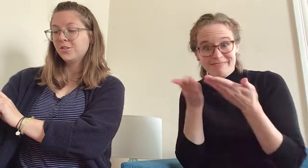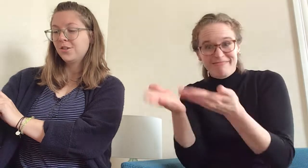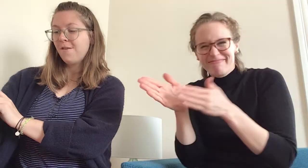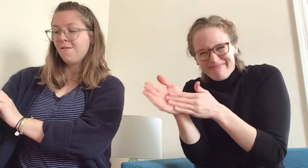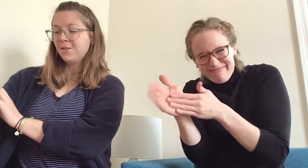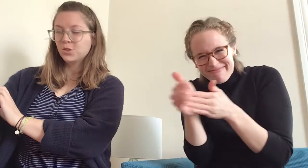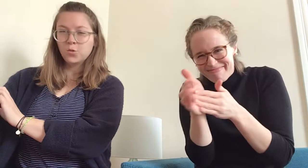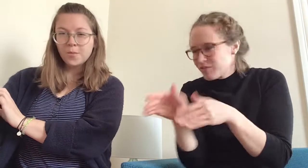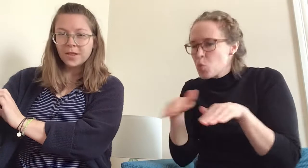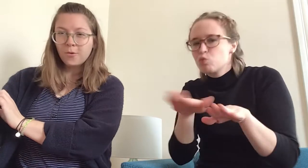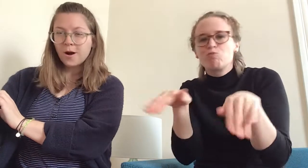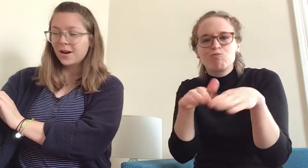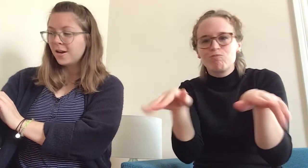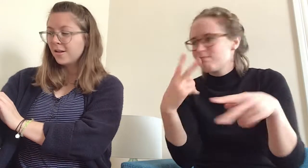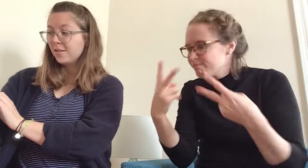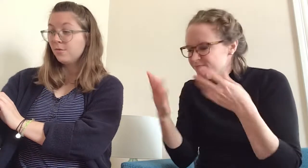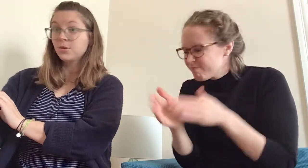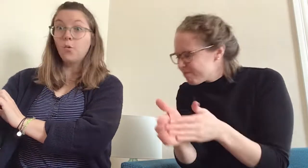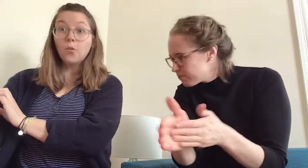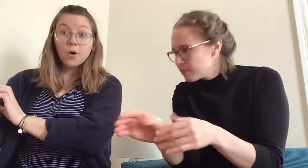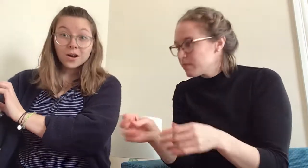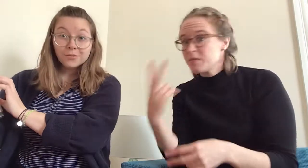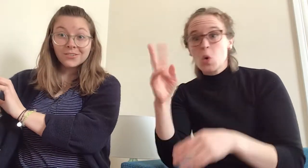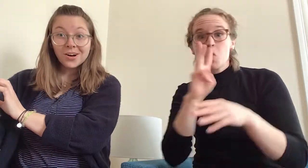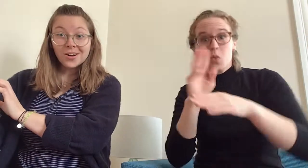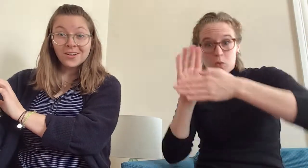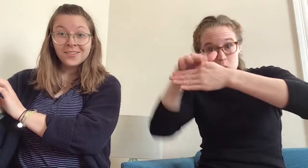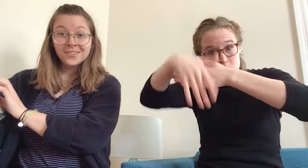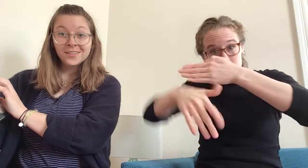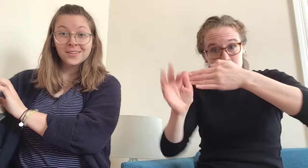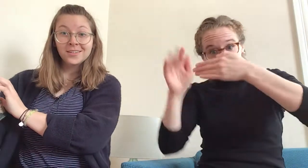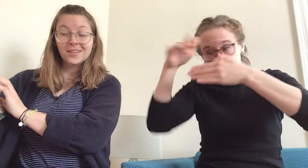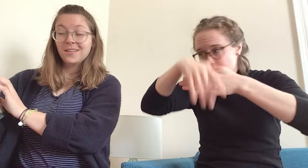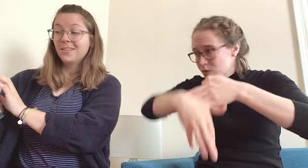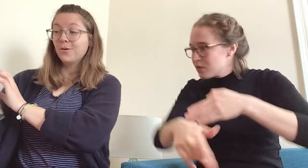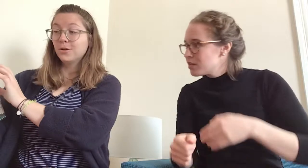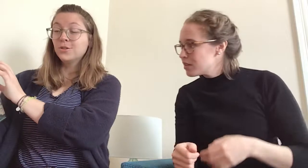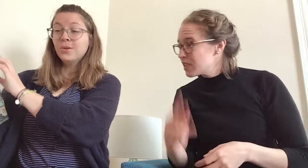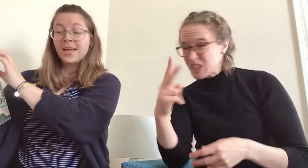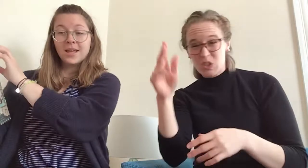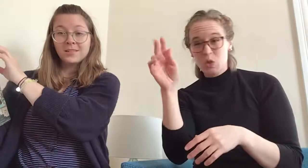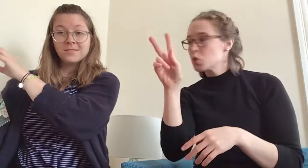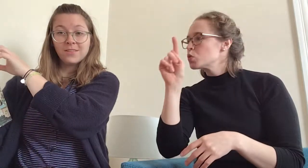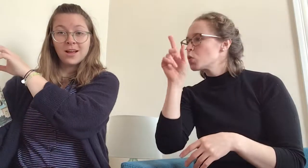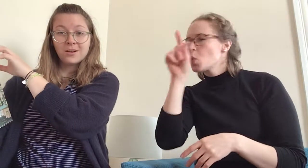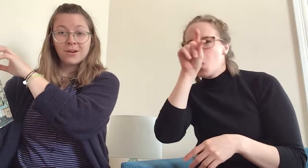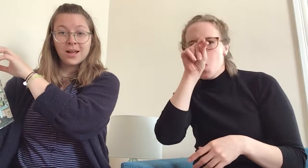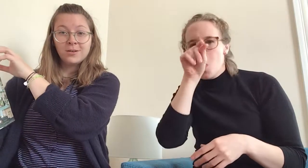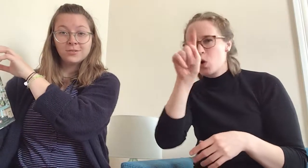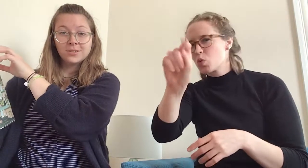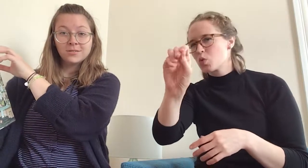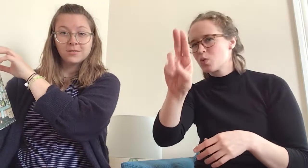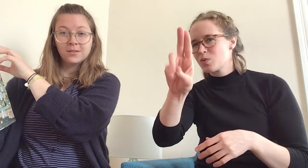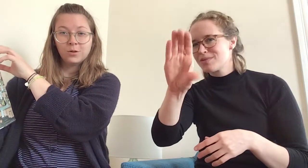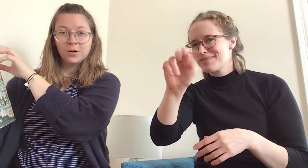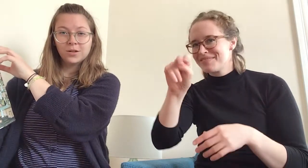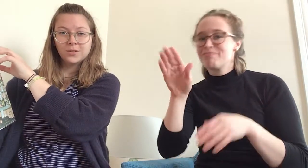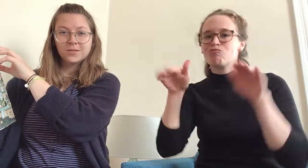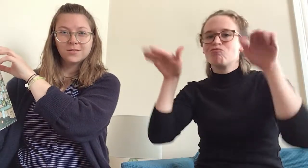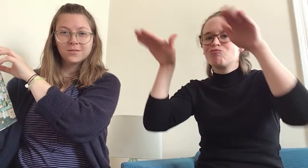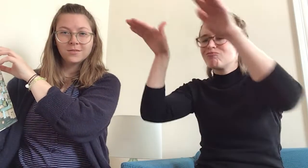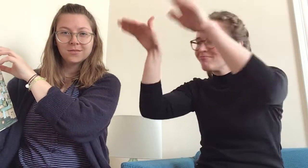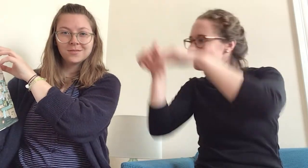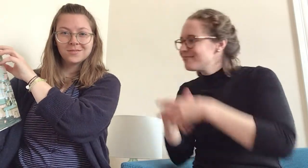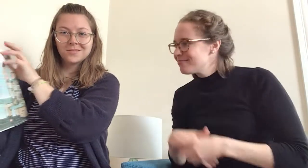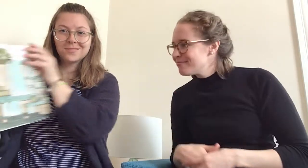fish swimming in the water. There was a waterfall. There were toucans flying around, little